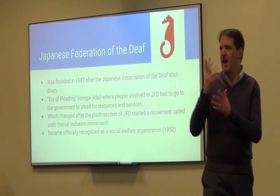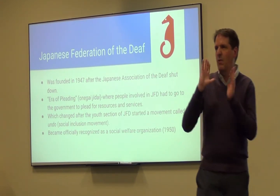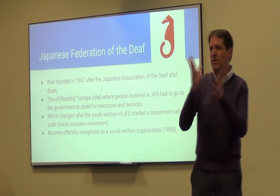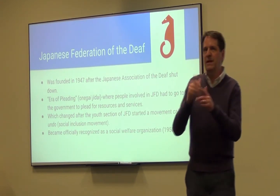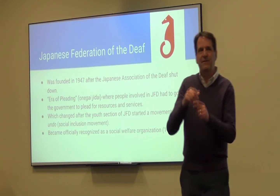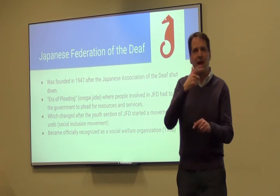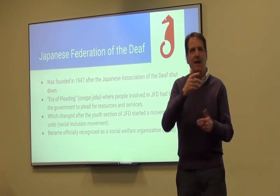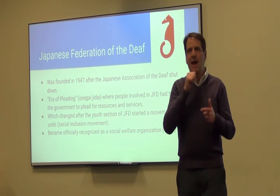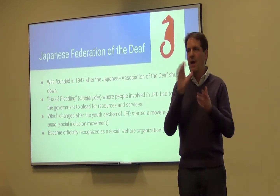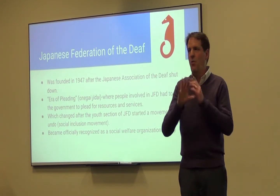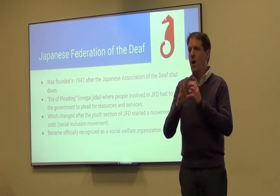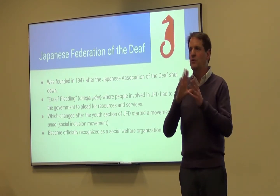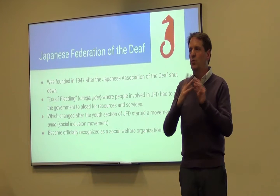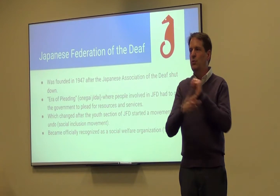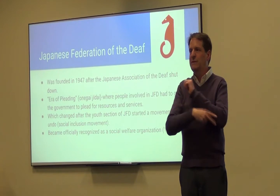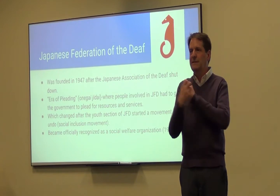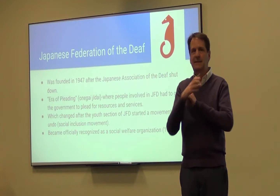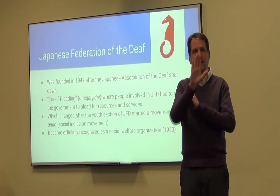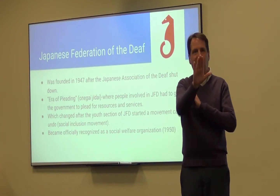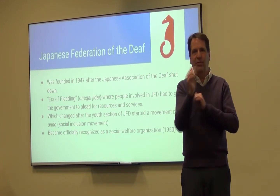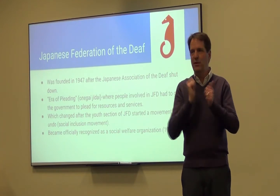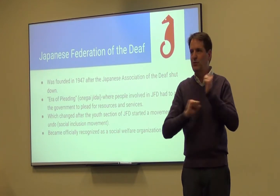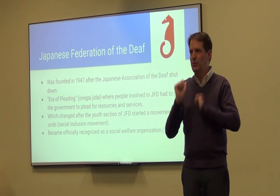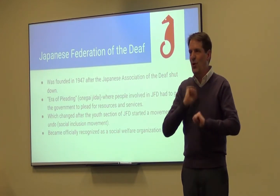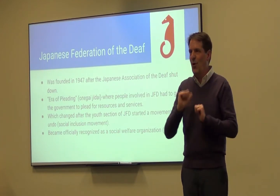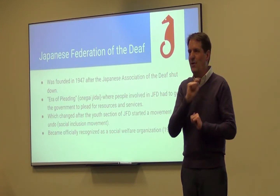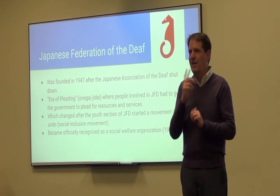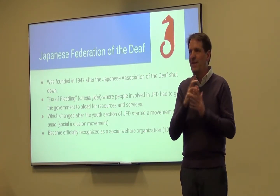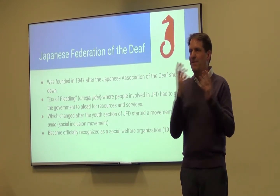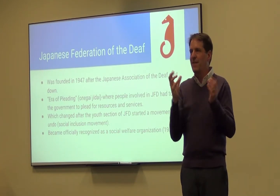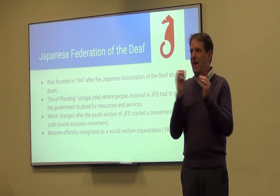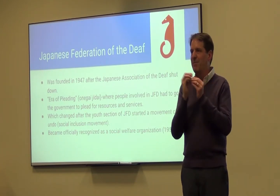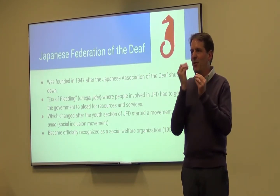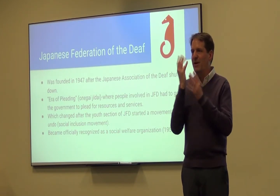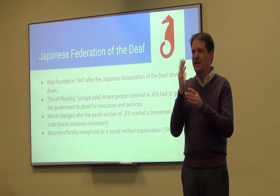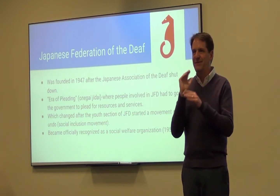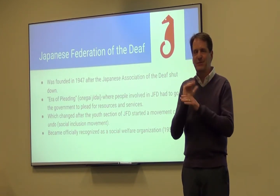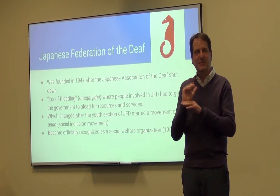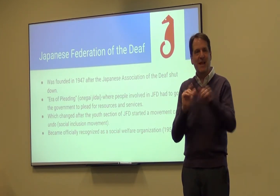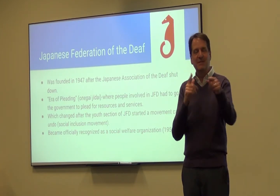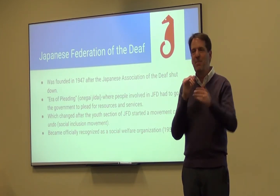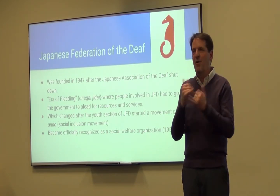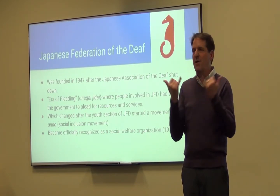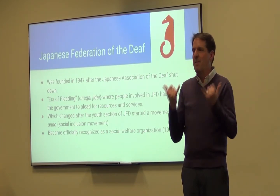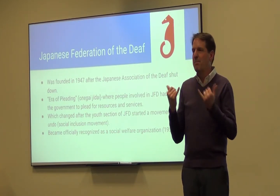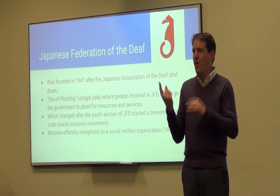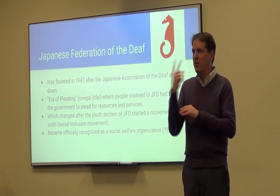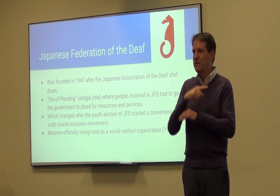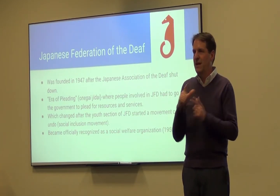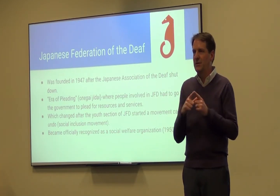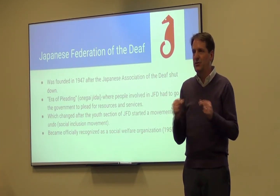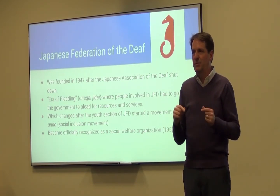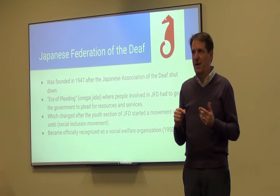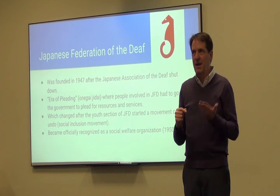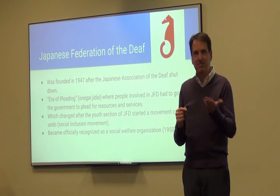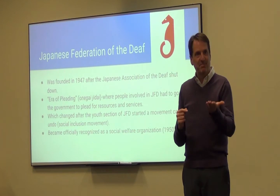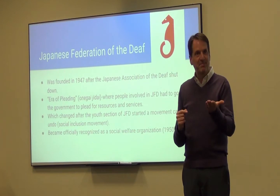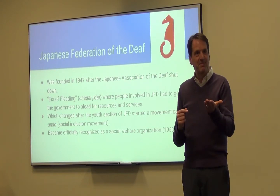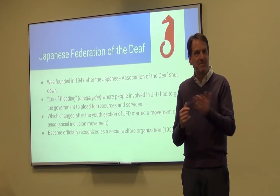I believe that. Okay. I don't want to steal any information or steal the show from our next presenters about